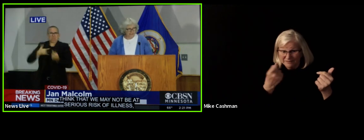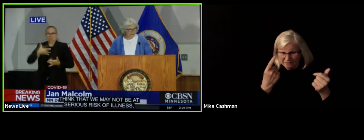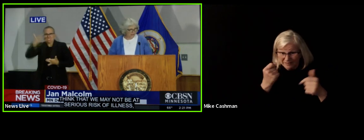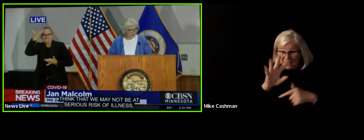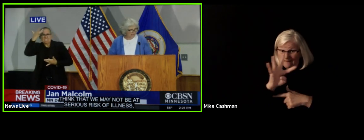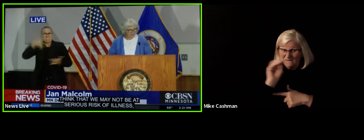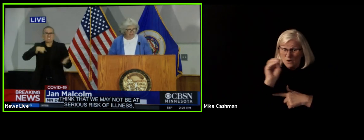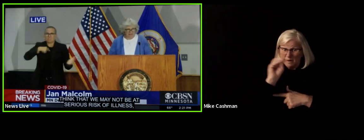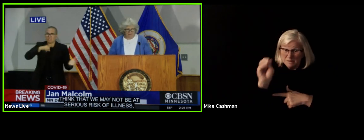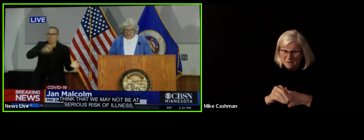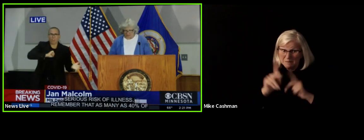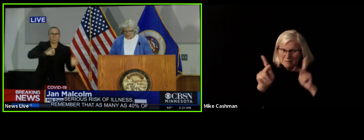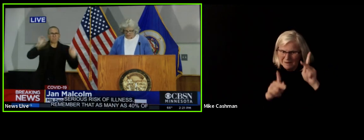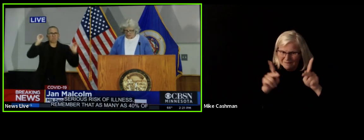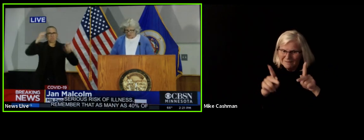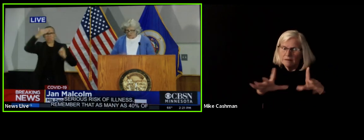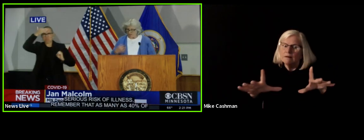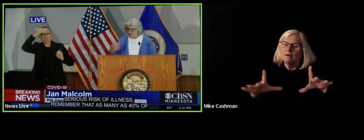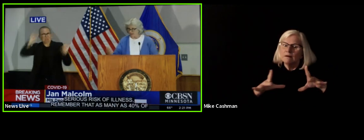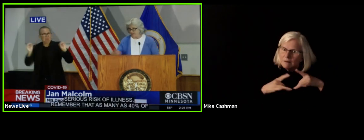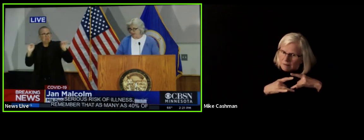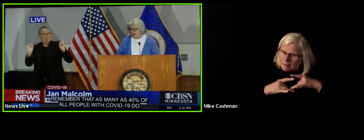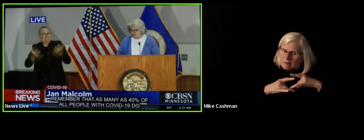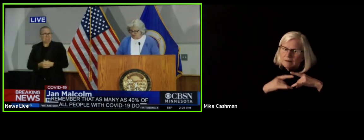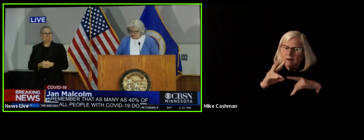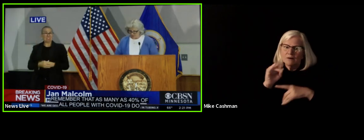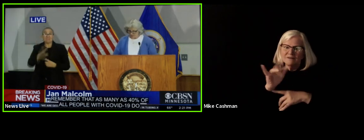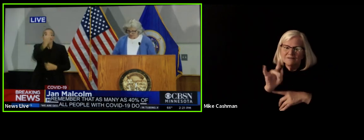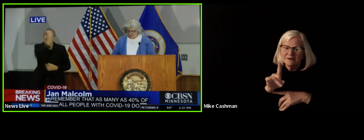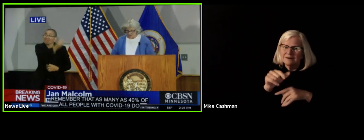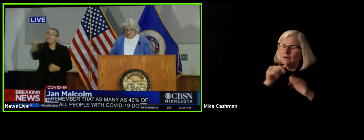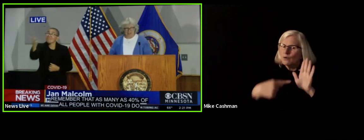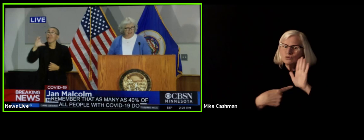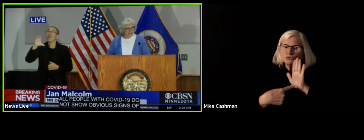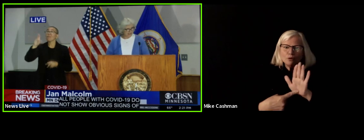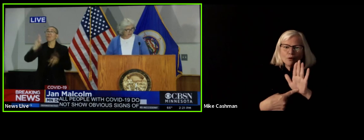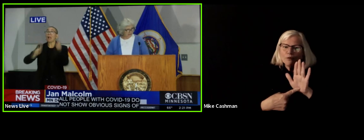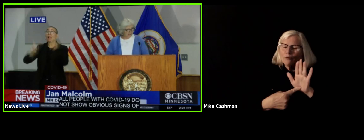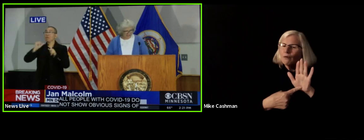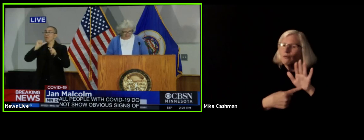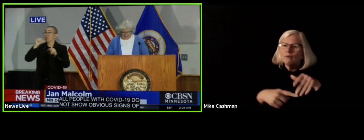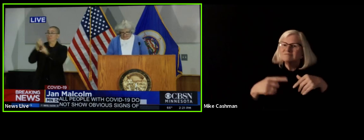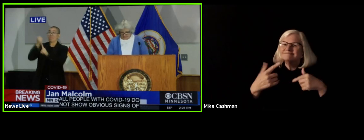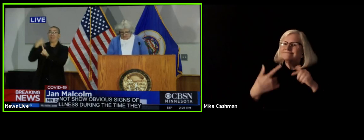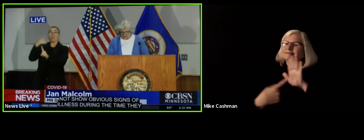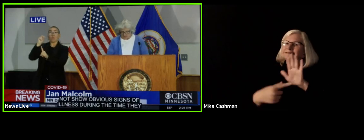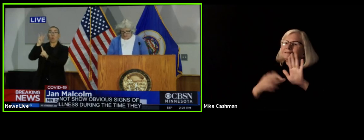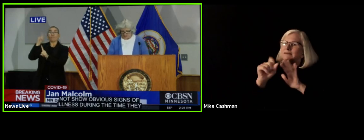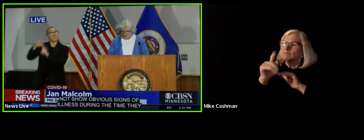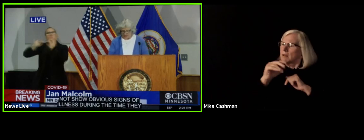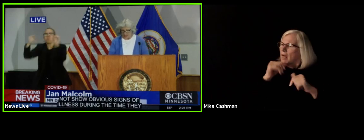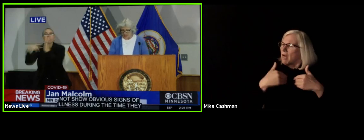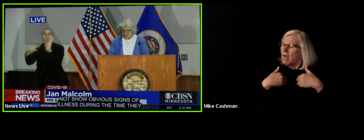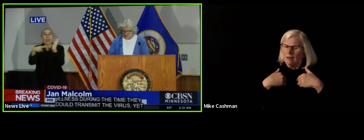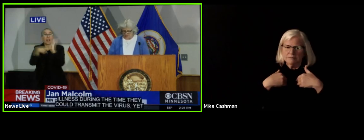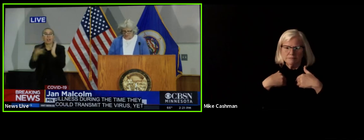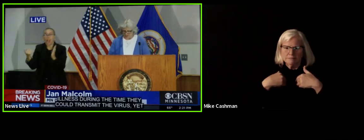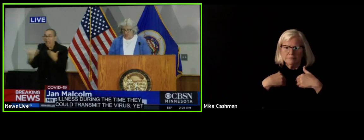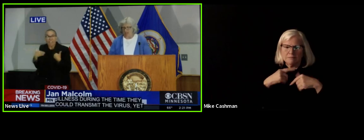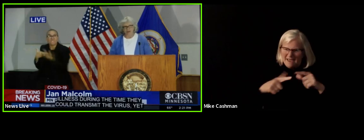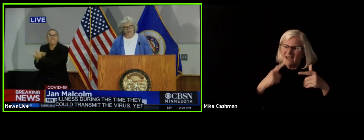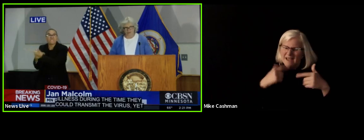not show obvious signs of illness during the time that they can transmit the virus, yet they still can pass that infection along to someone at higher